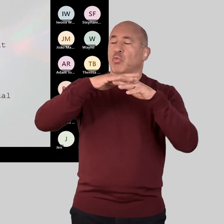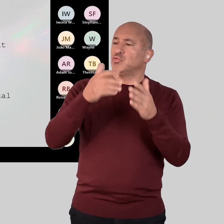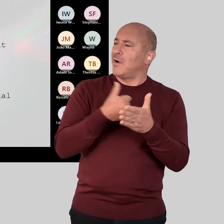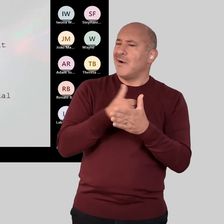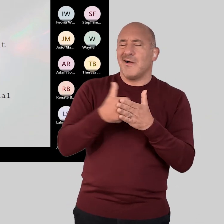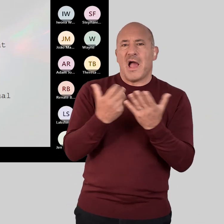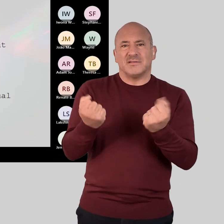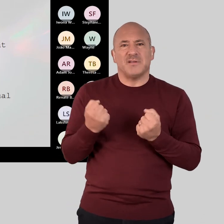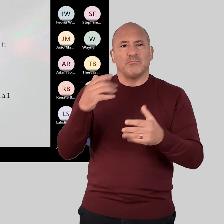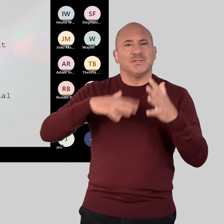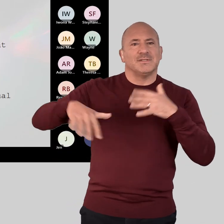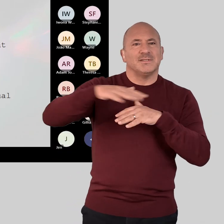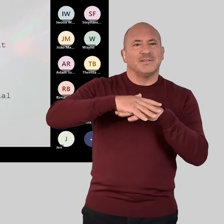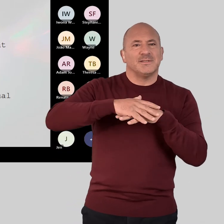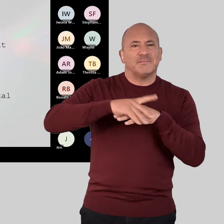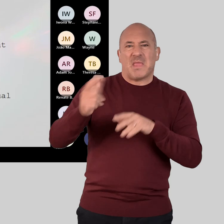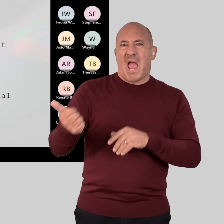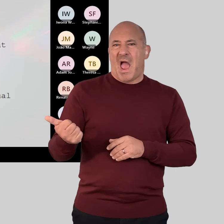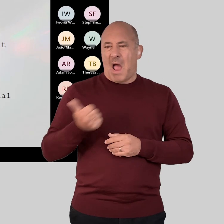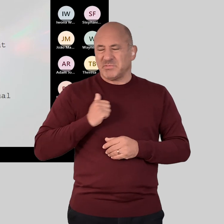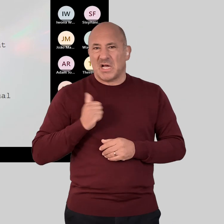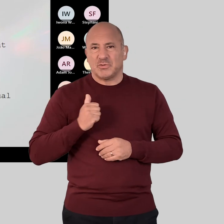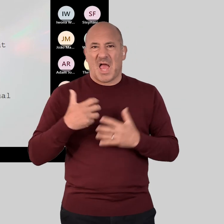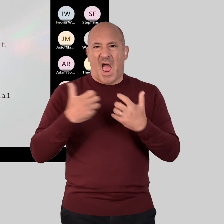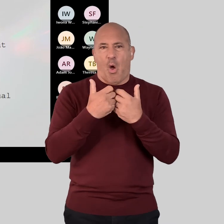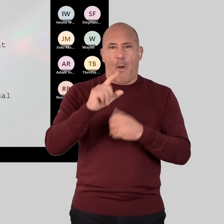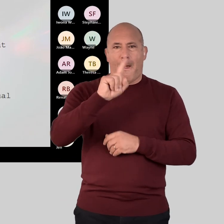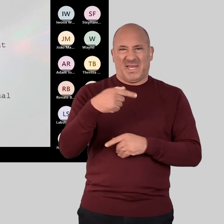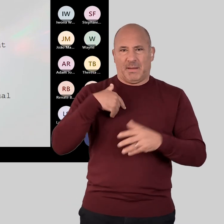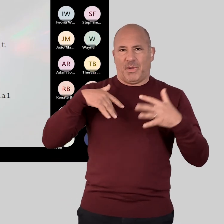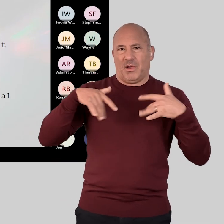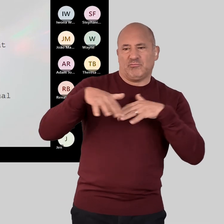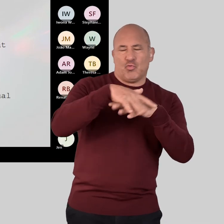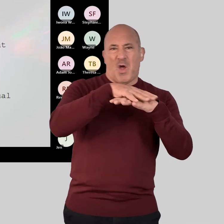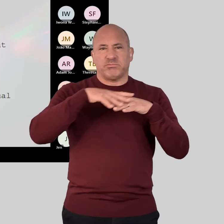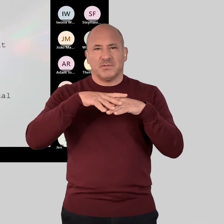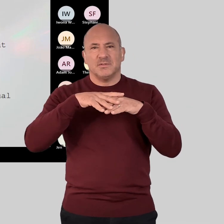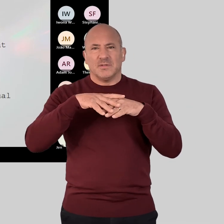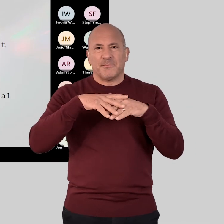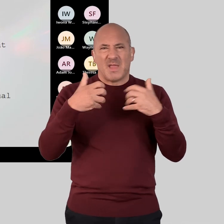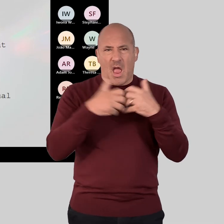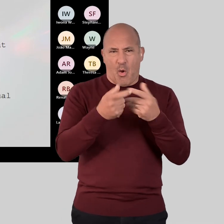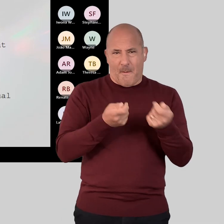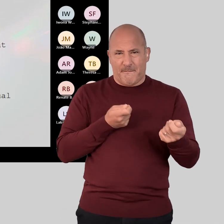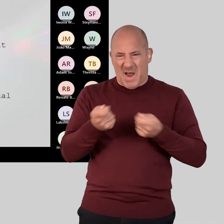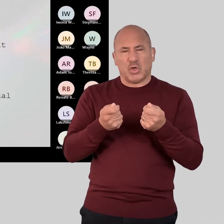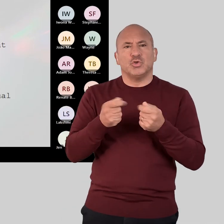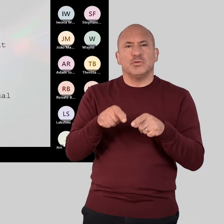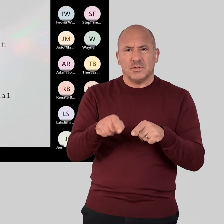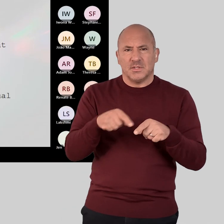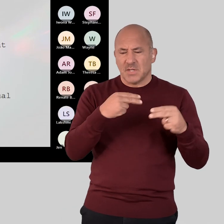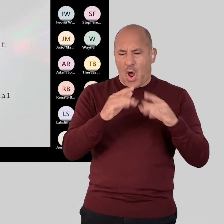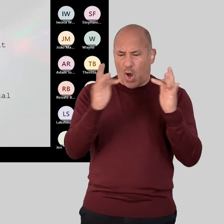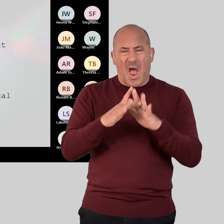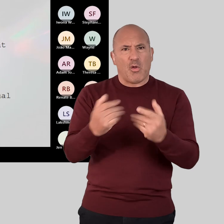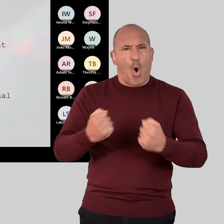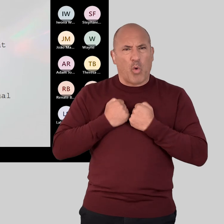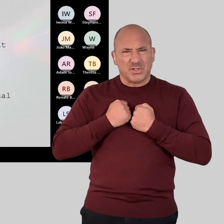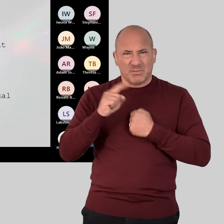more than the law, our focus has more been on the kind of social norms, the